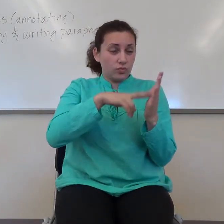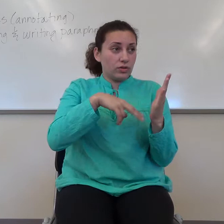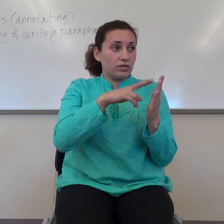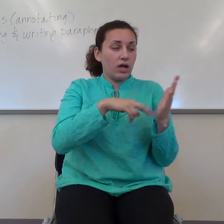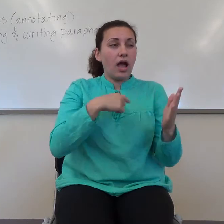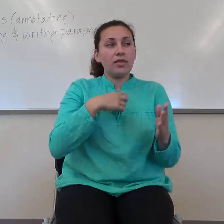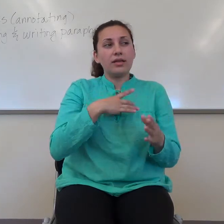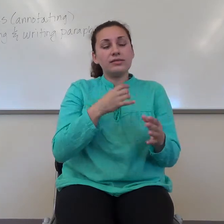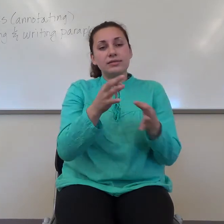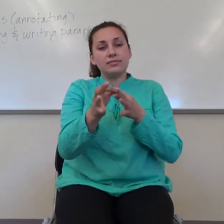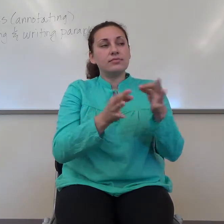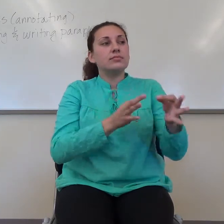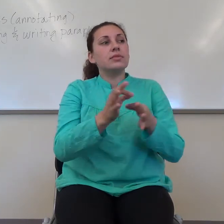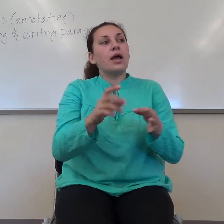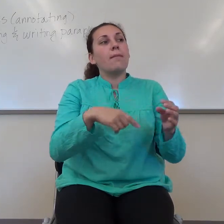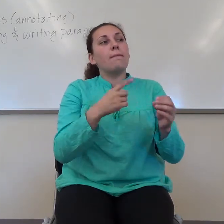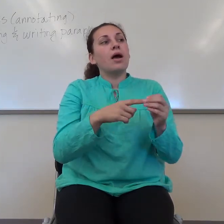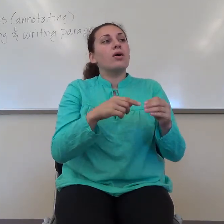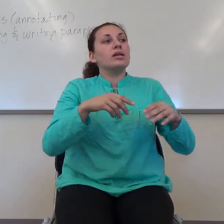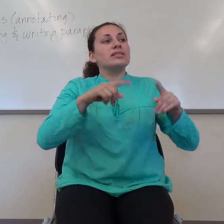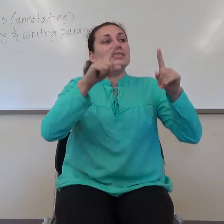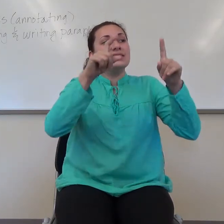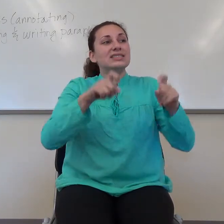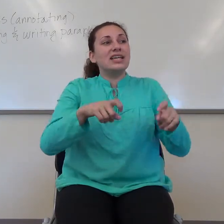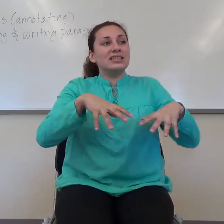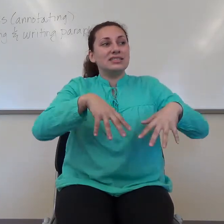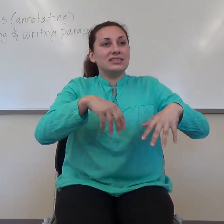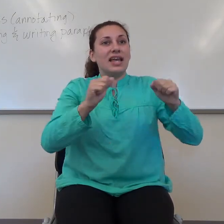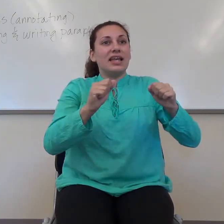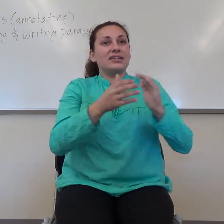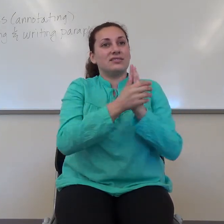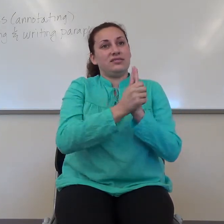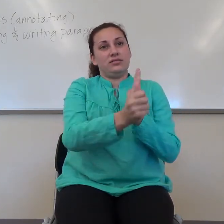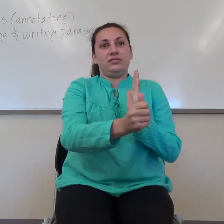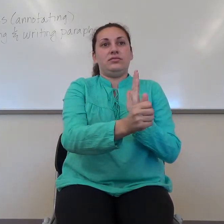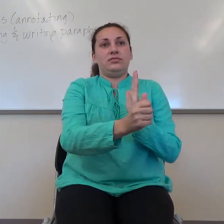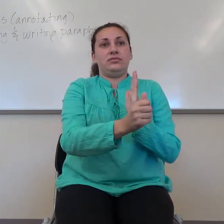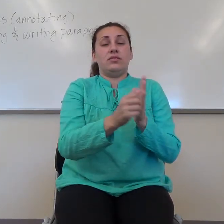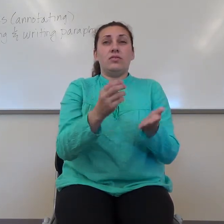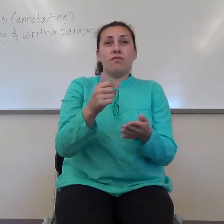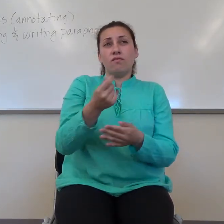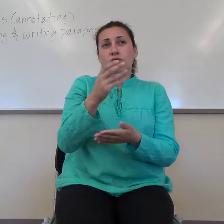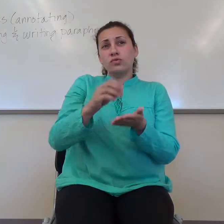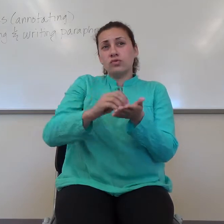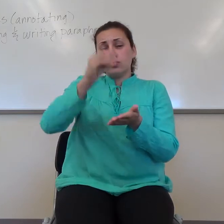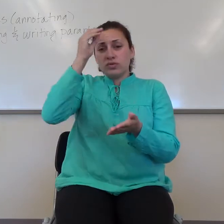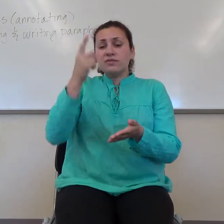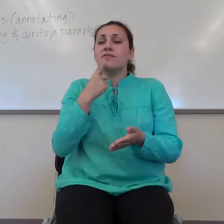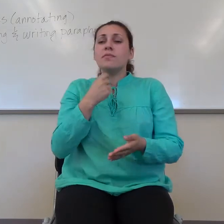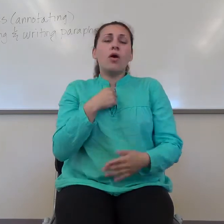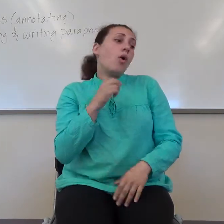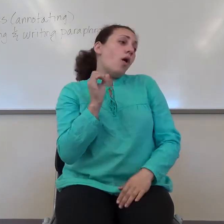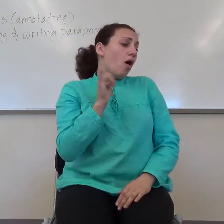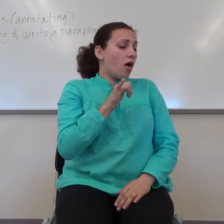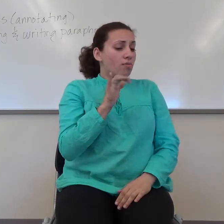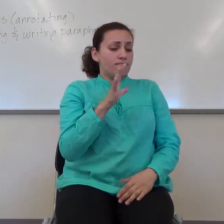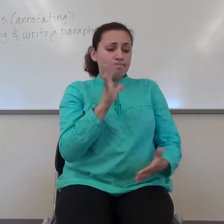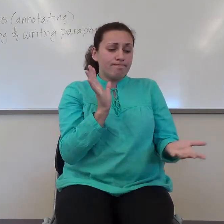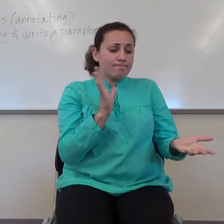bit about test taking. I have students who say to me, oh, you know, I'm okay on writing papers and stuff, but I'm really bad